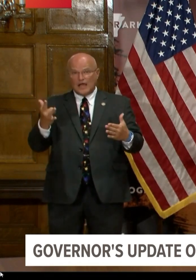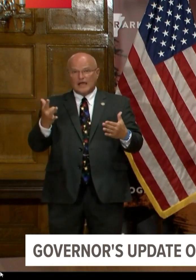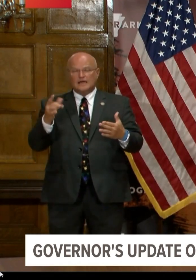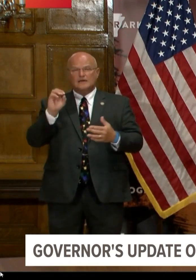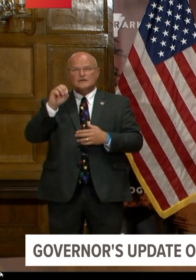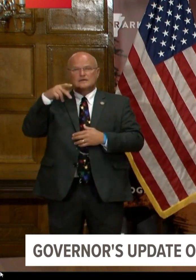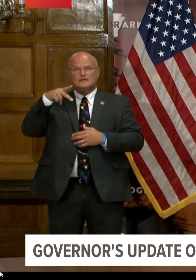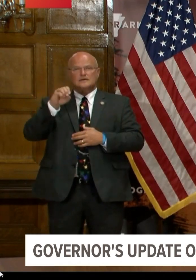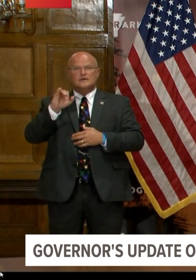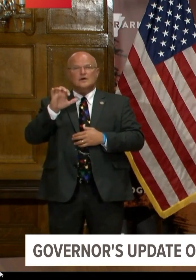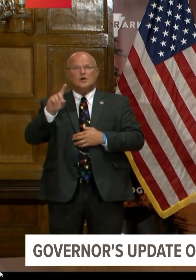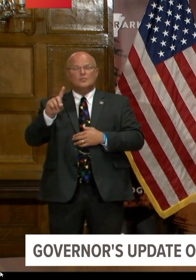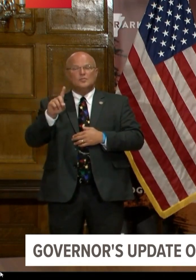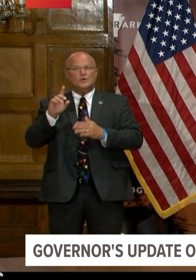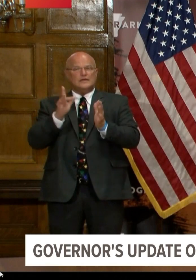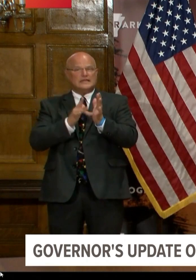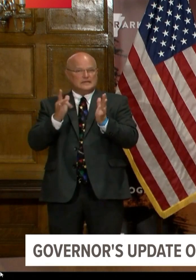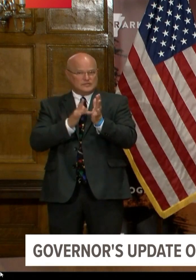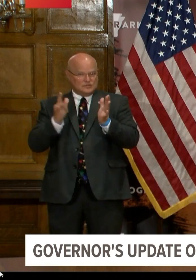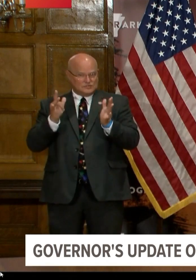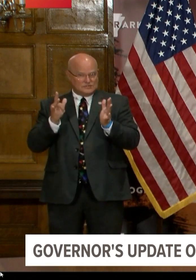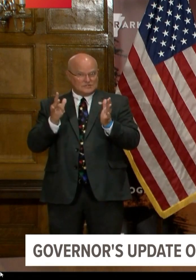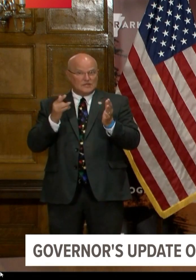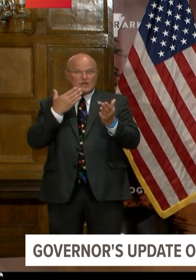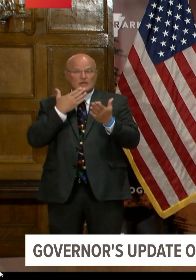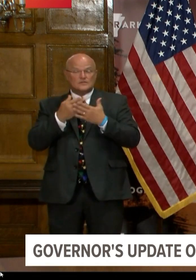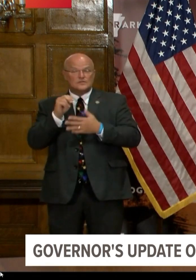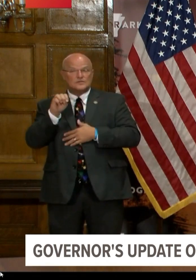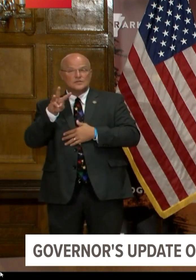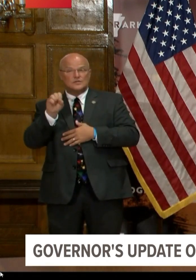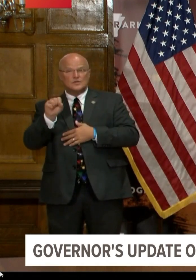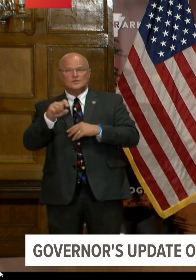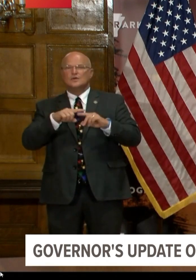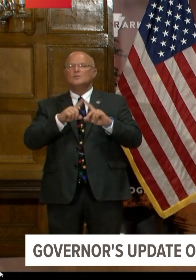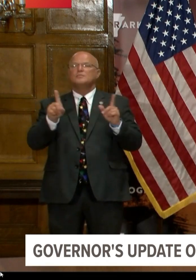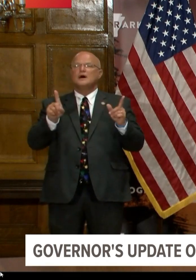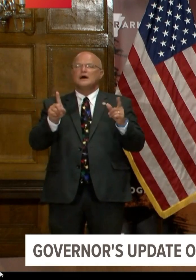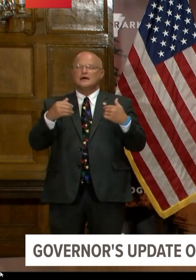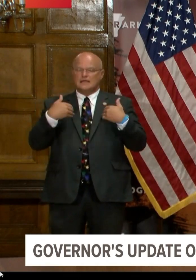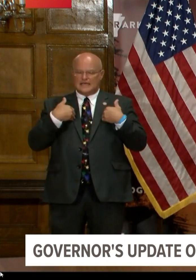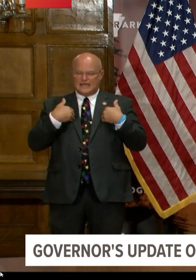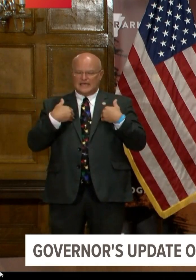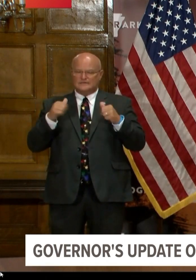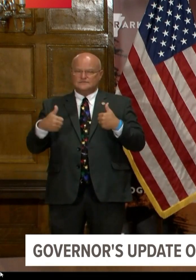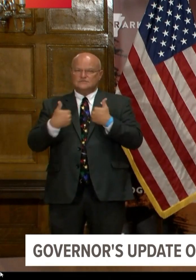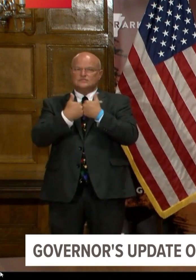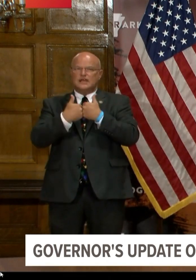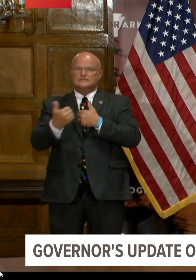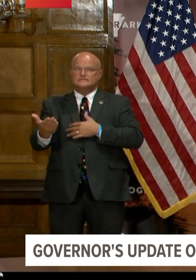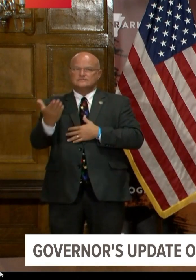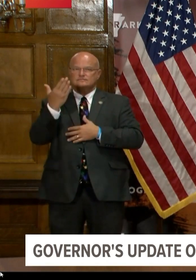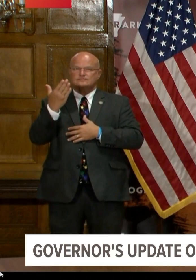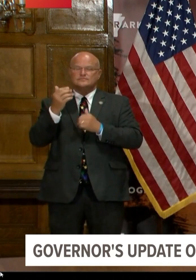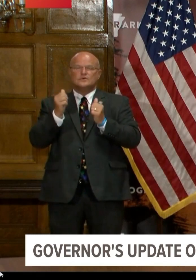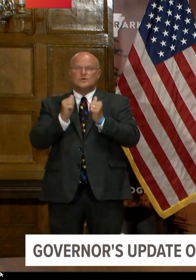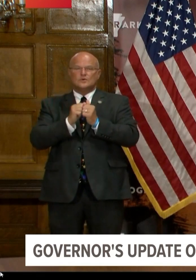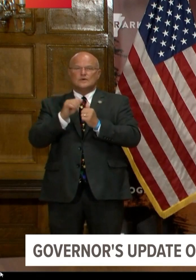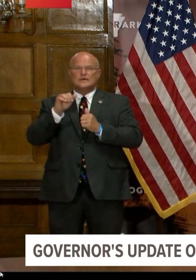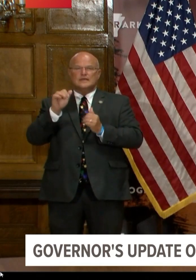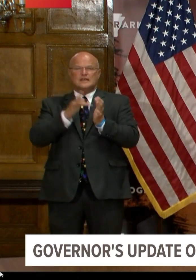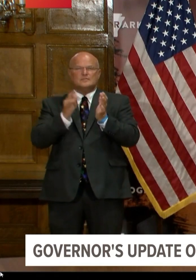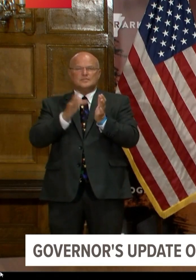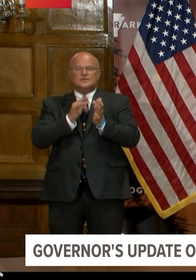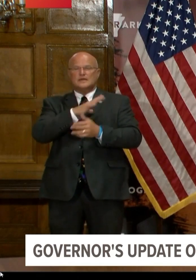of opioid abuse is good news, but we still have a continued challenge with opioid abuse and certainly